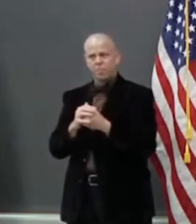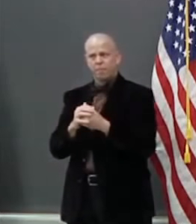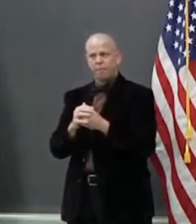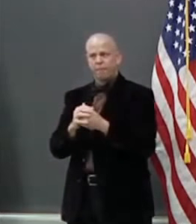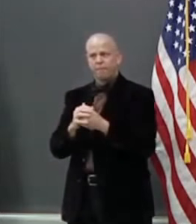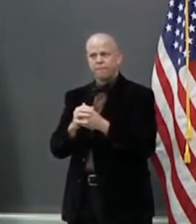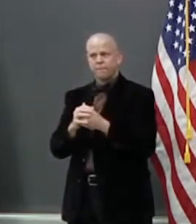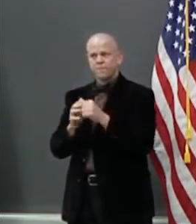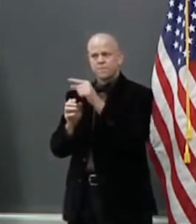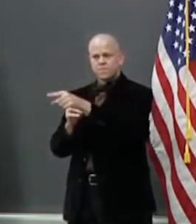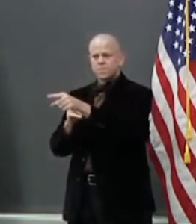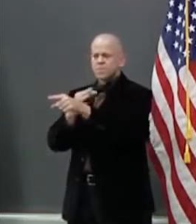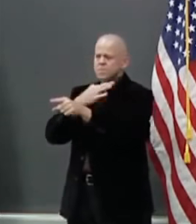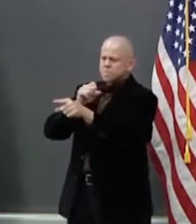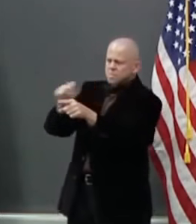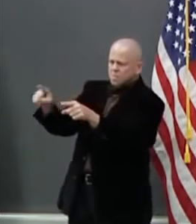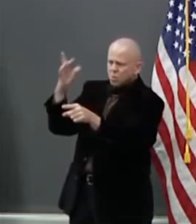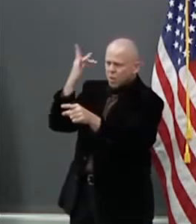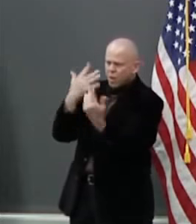So